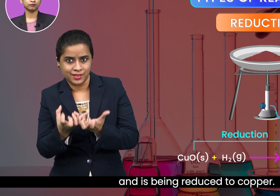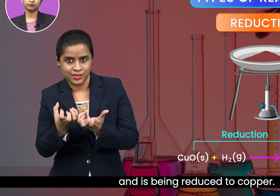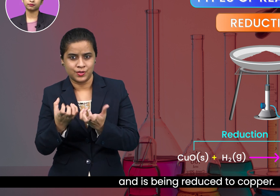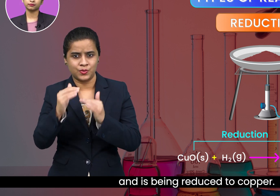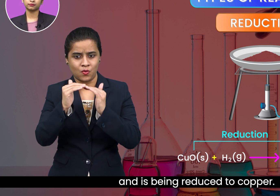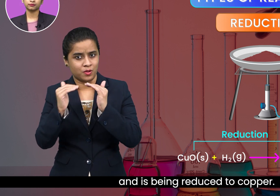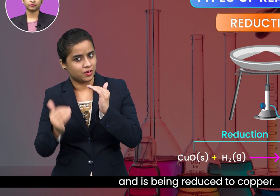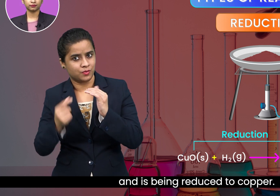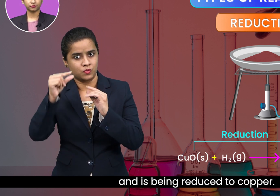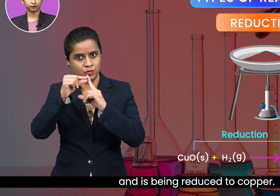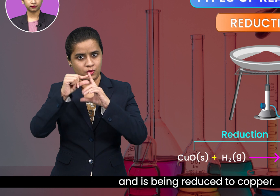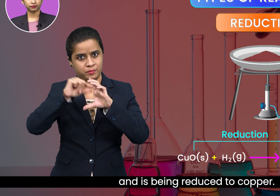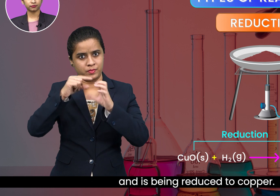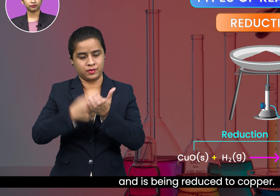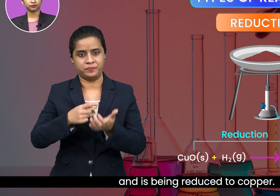copper.